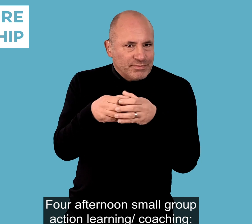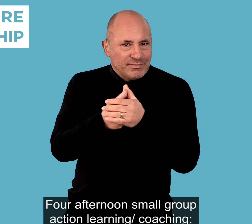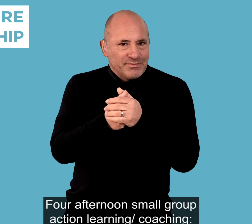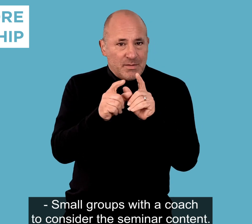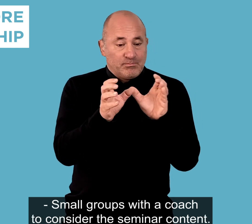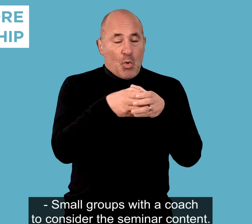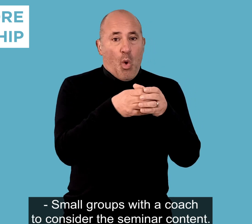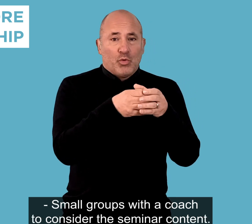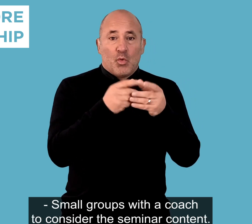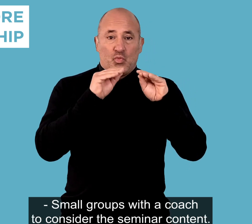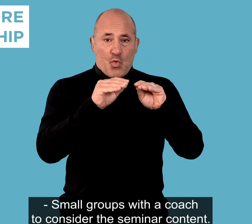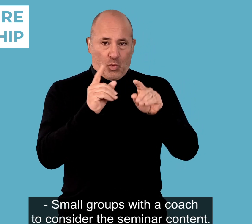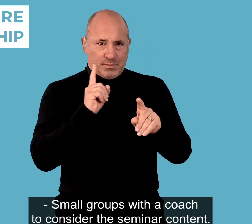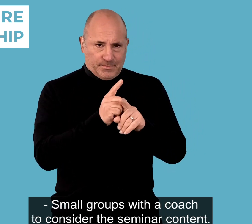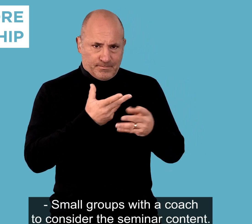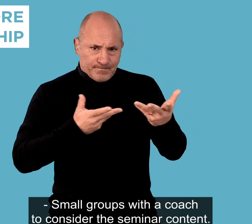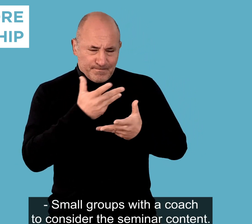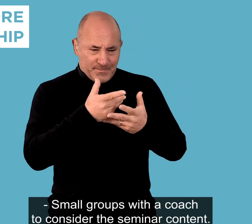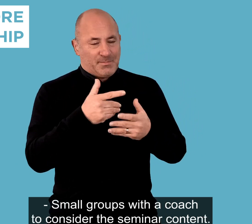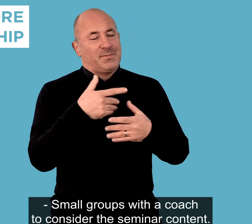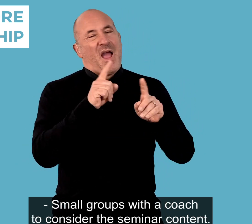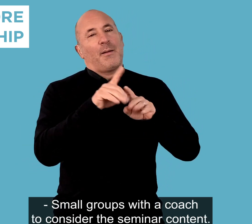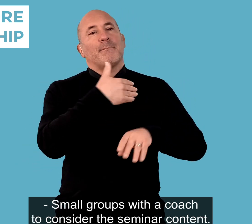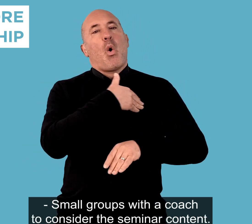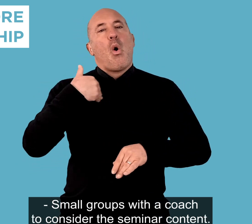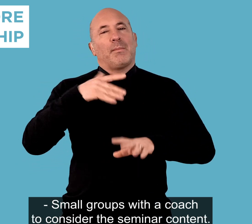Small groups with a coach to consider the seminar content